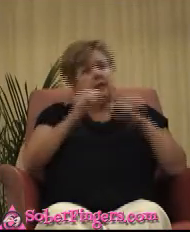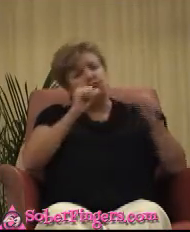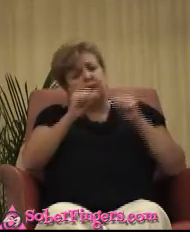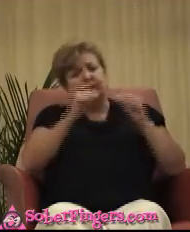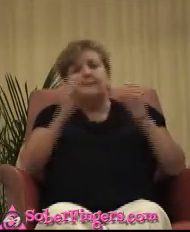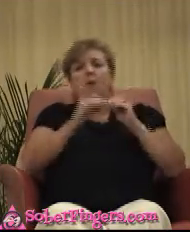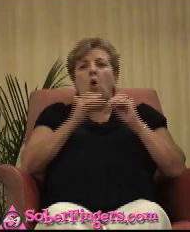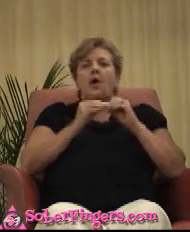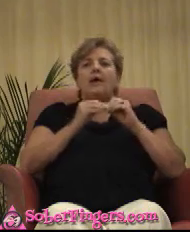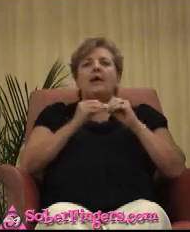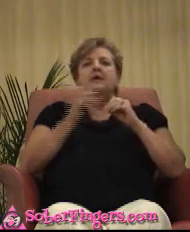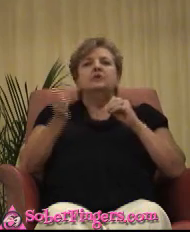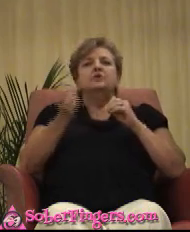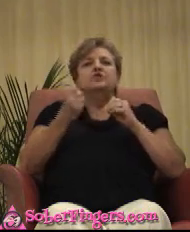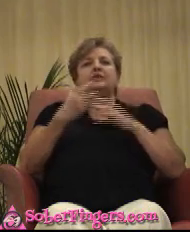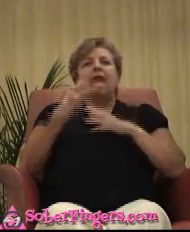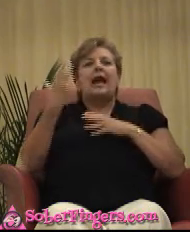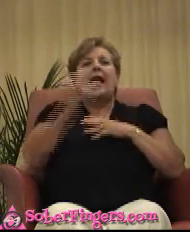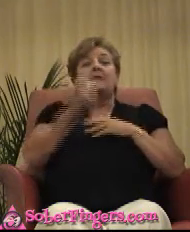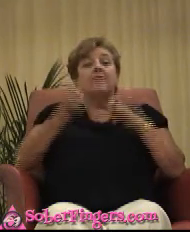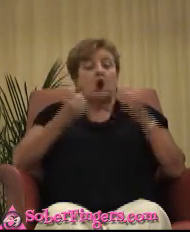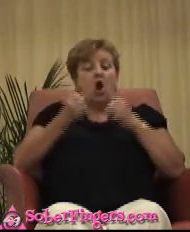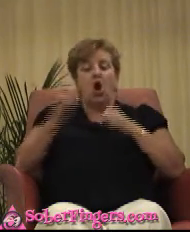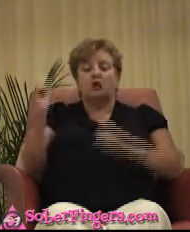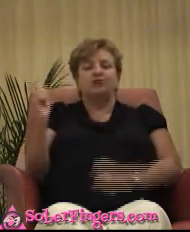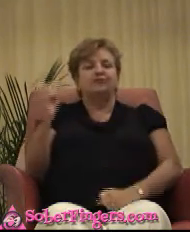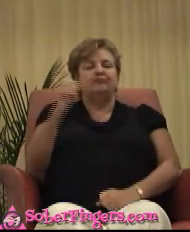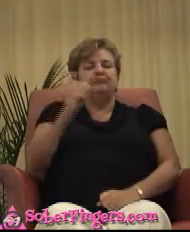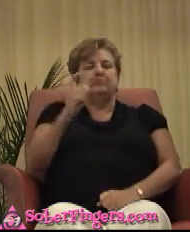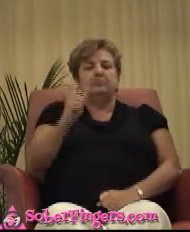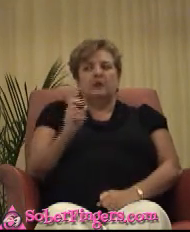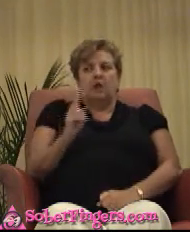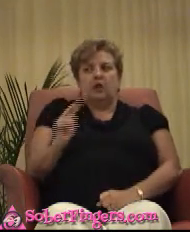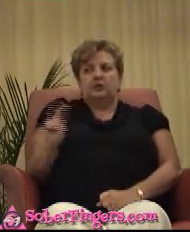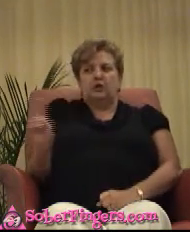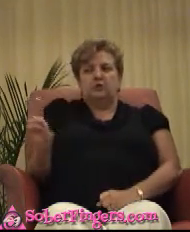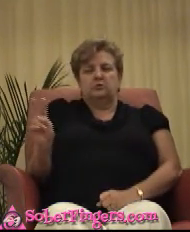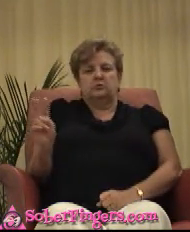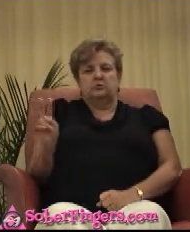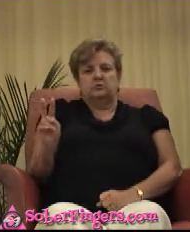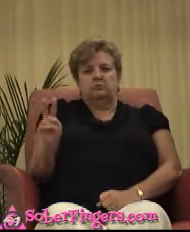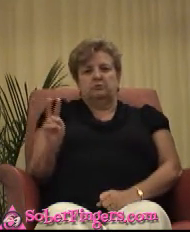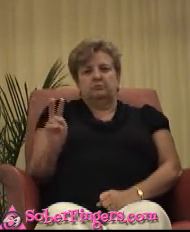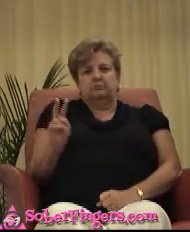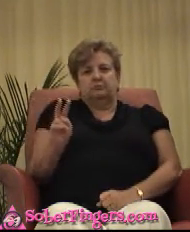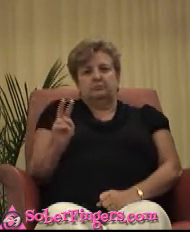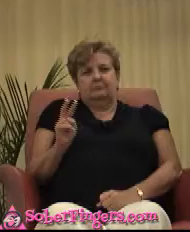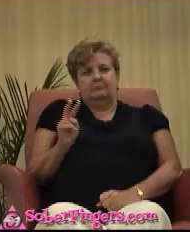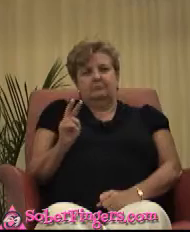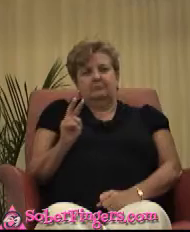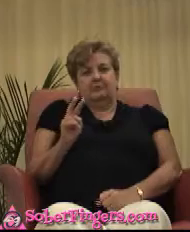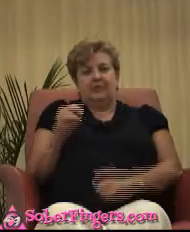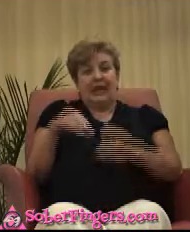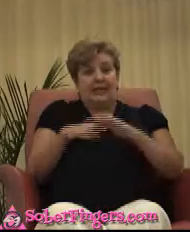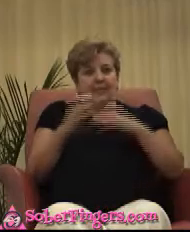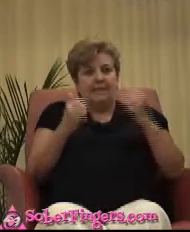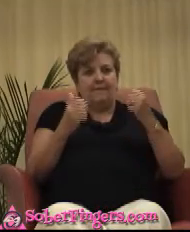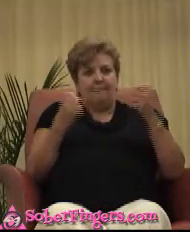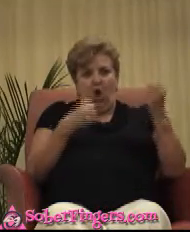the car, and I'm where I could see her. And I hadn't went this way, but I was watching. She walks inside, and I get to watch her